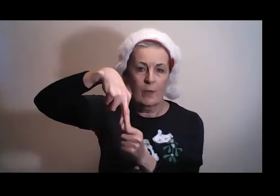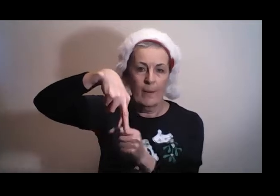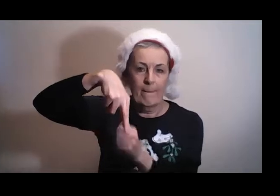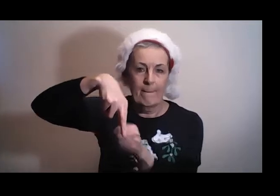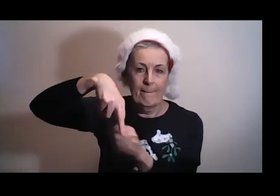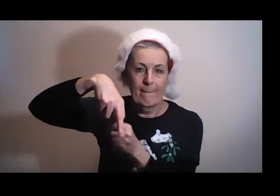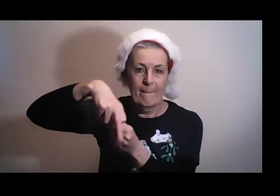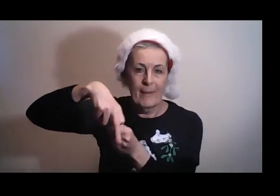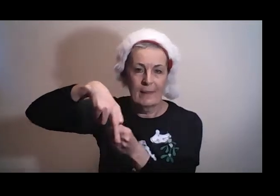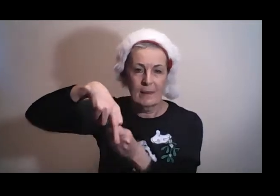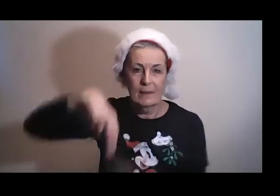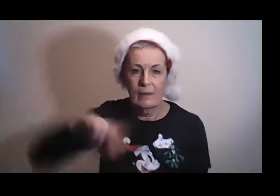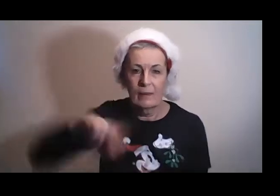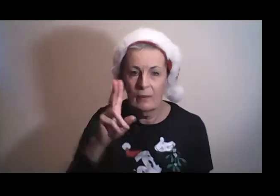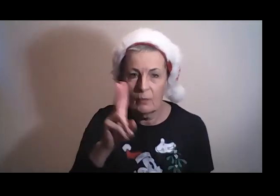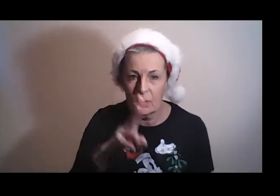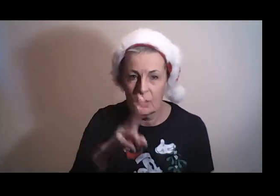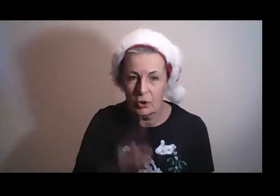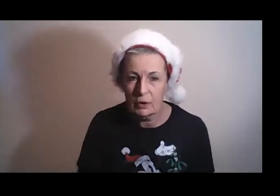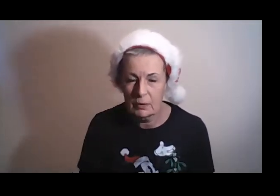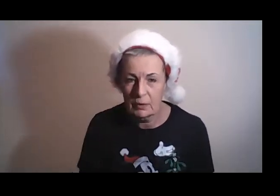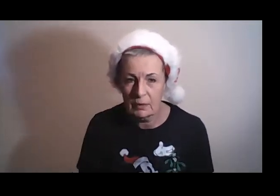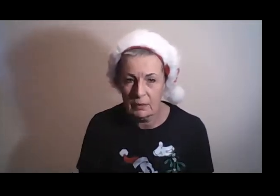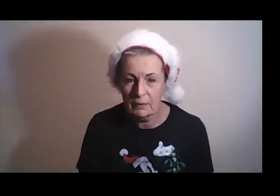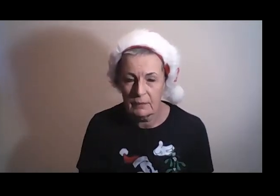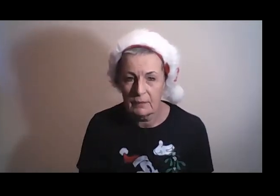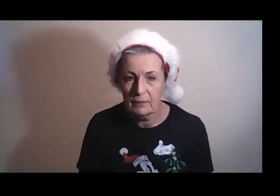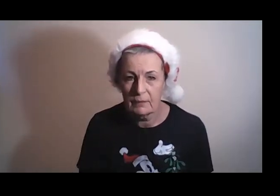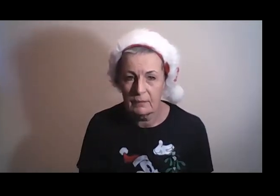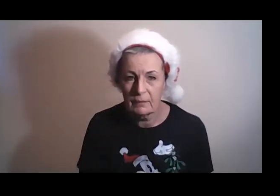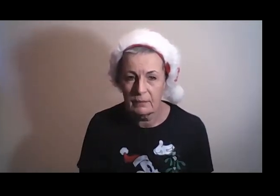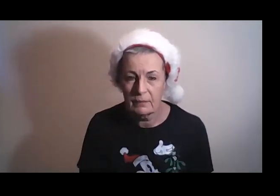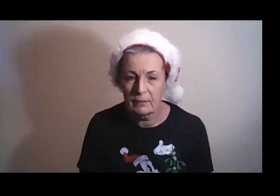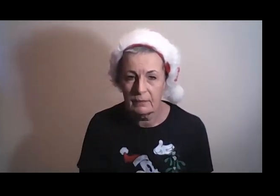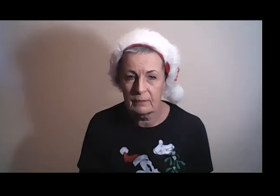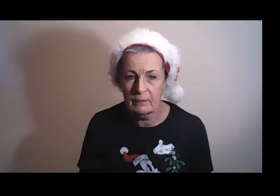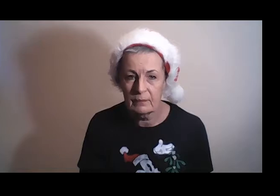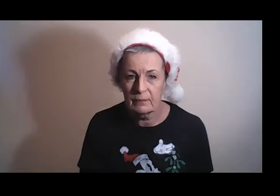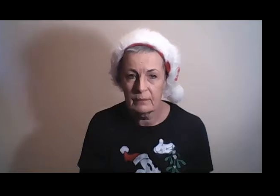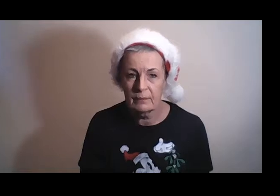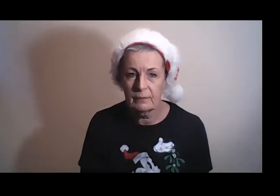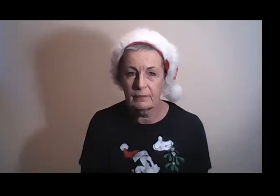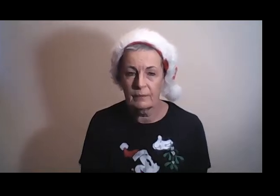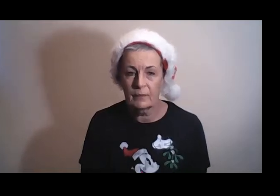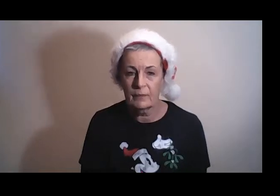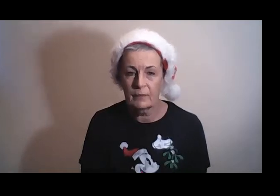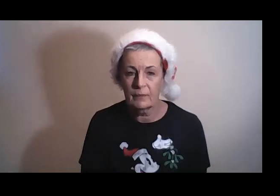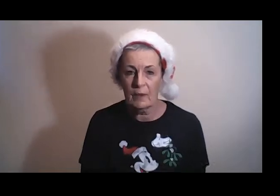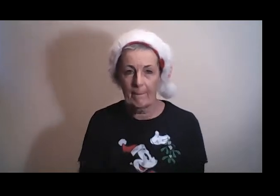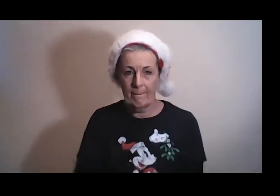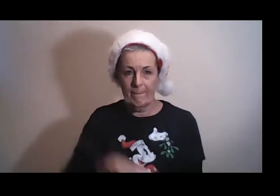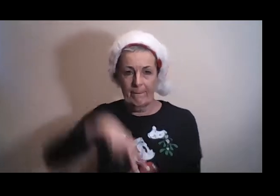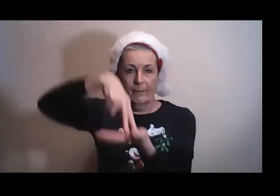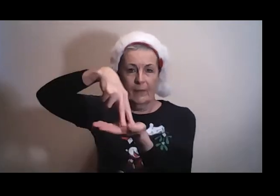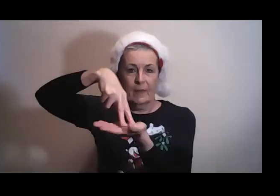bend my front leg as I touch the sea And then slowly I switch onto my back leg